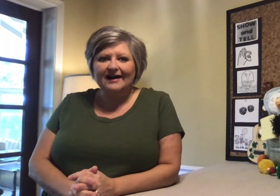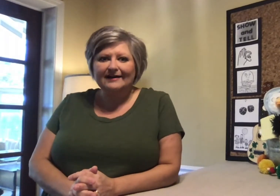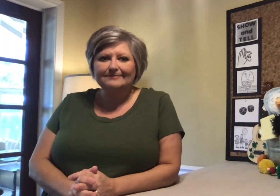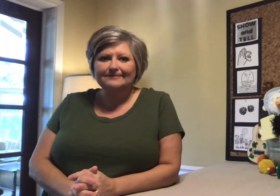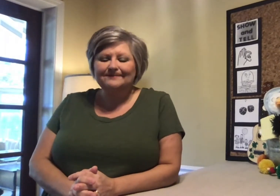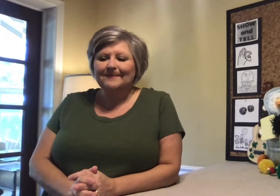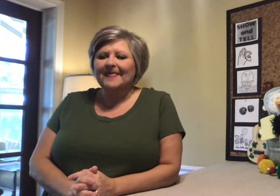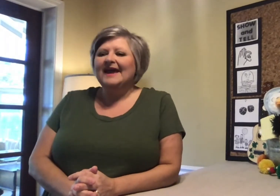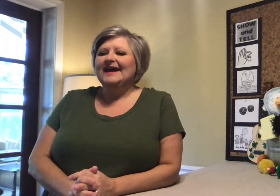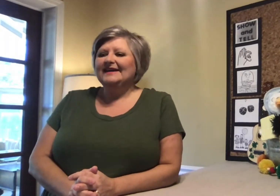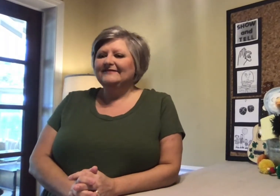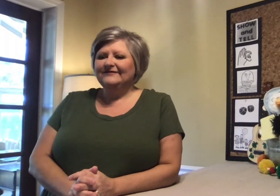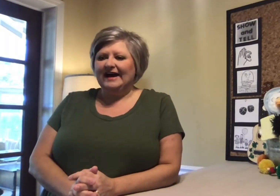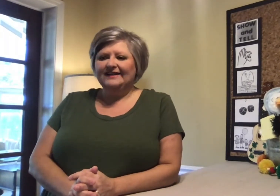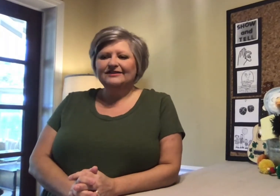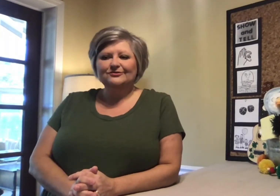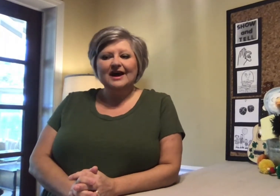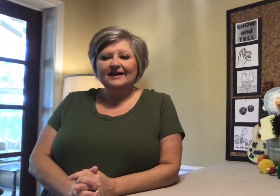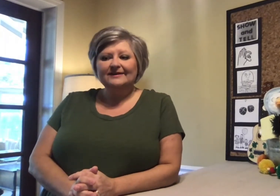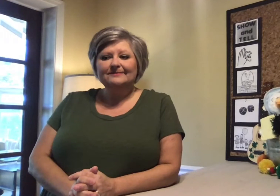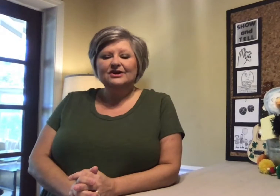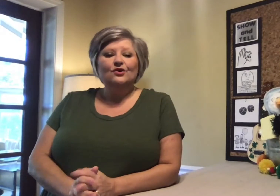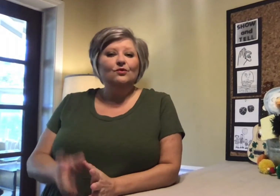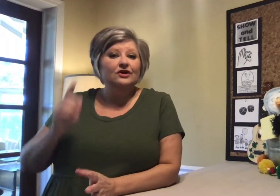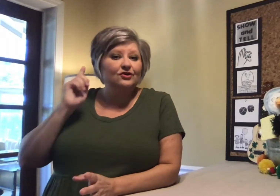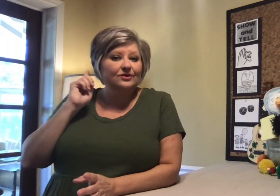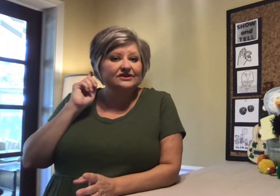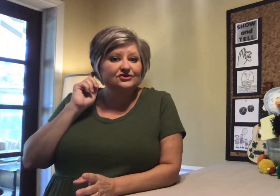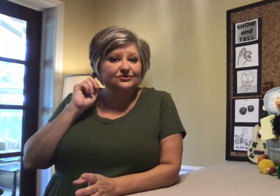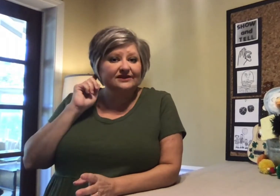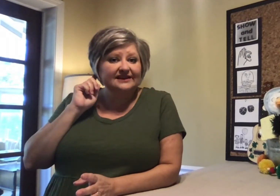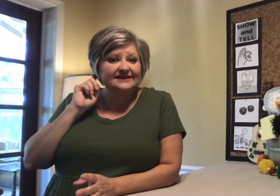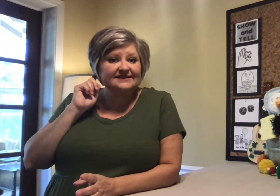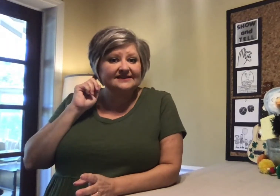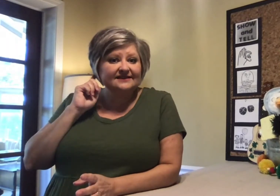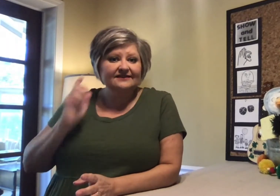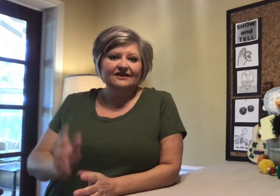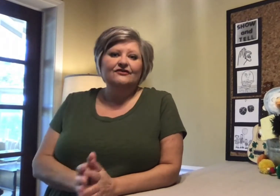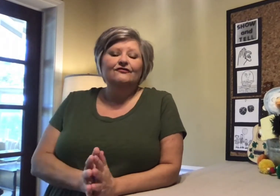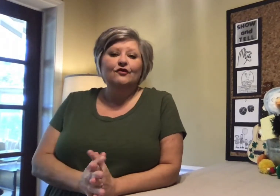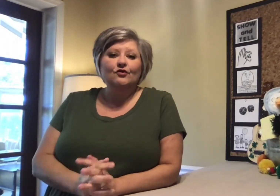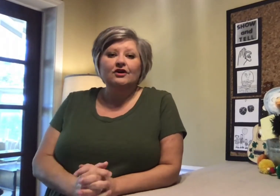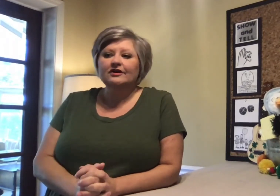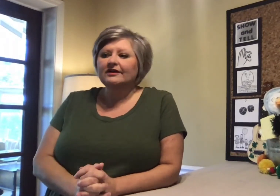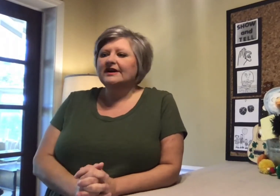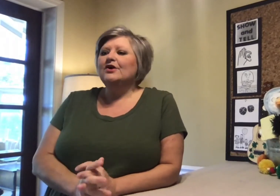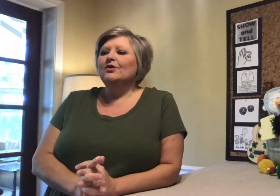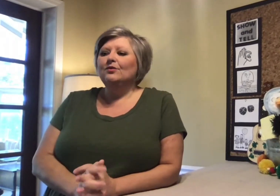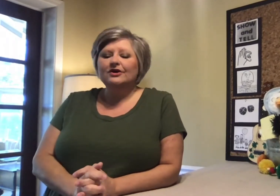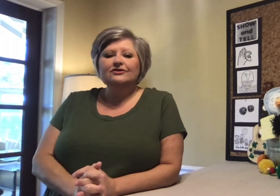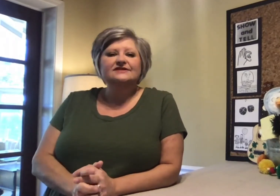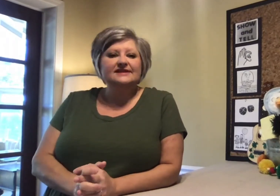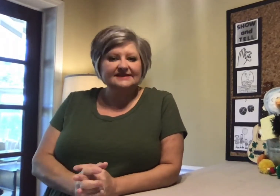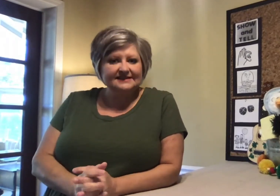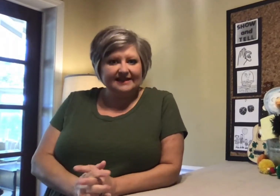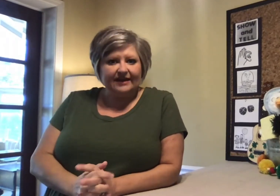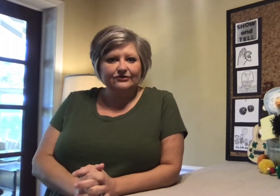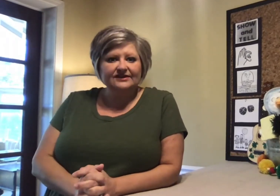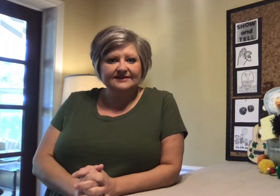Rhyme. And in Find the Rhyme, we're going to listen for words that sound the